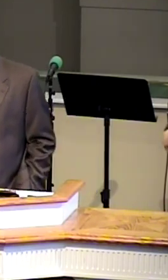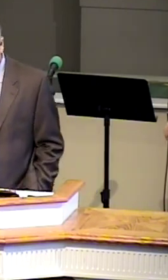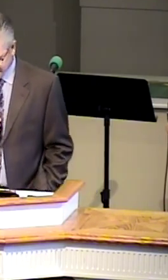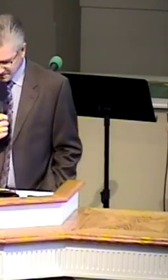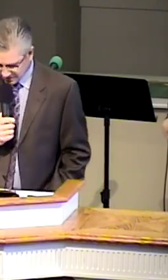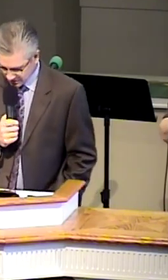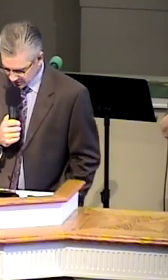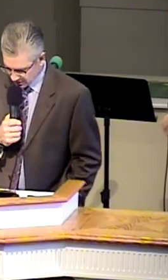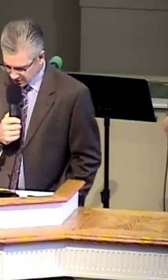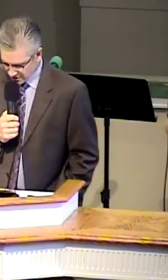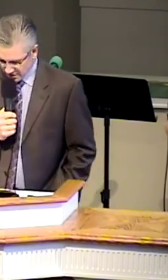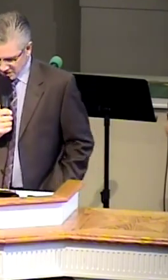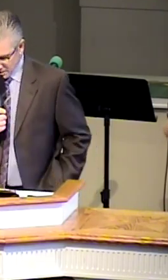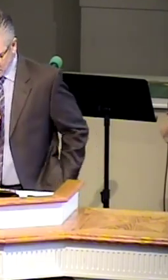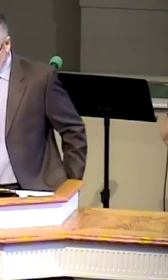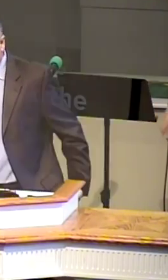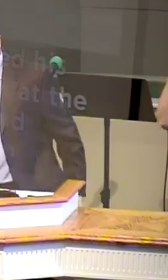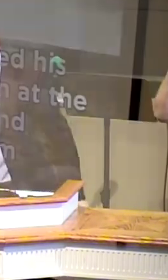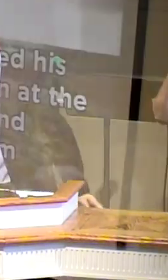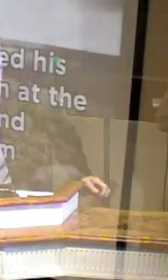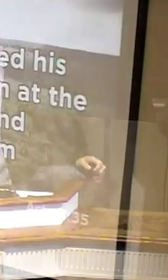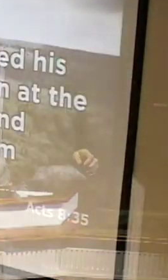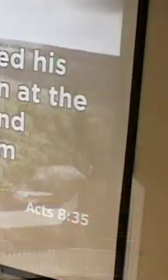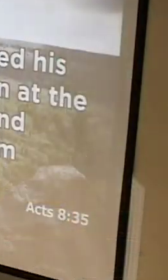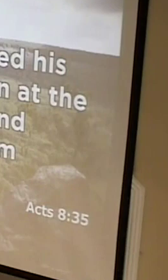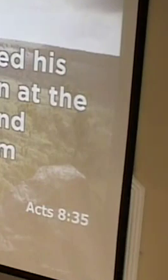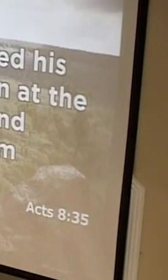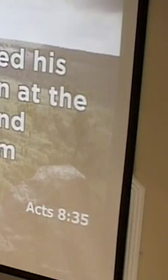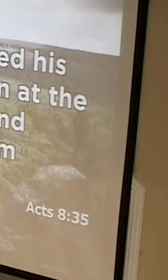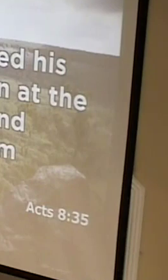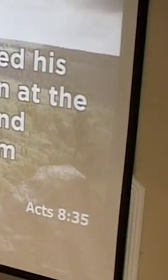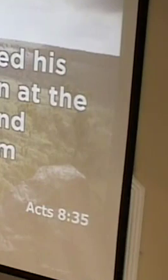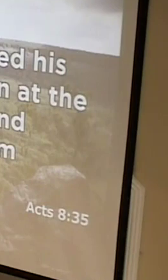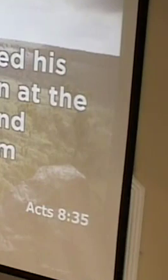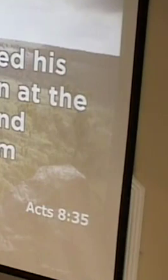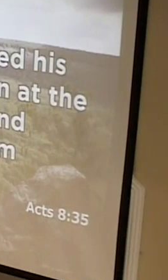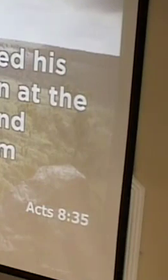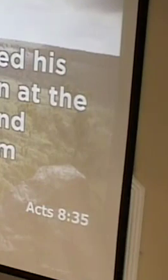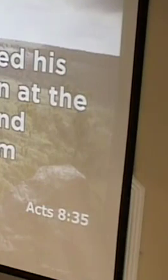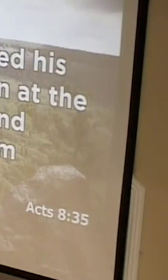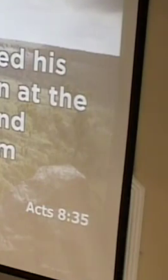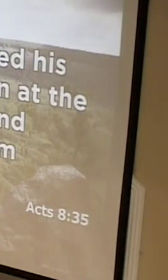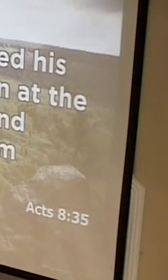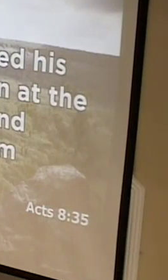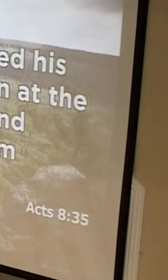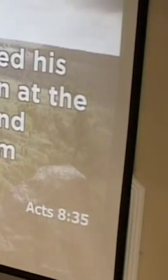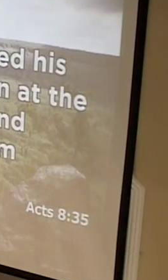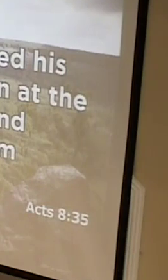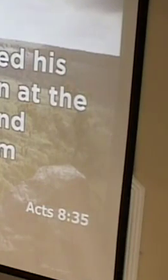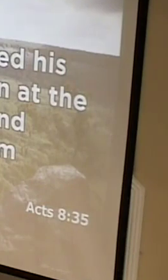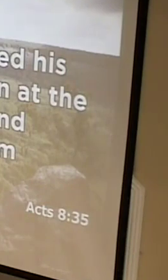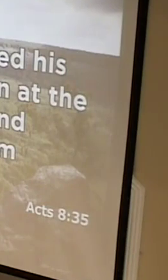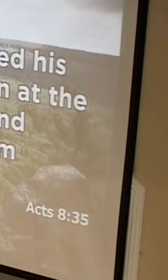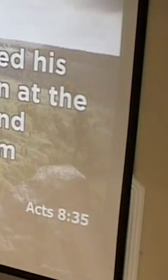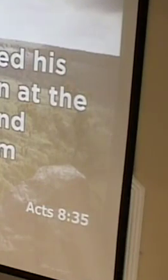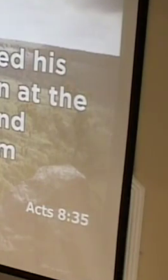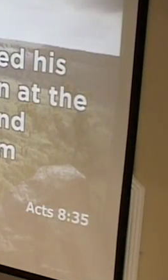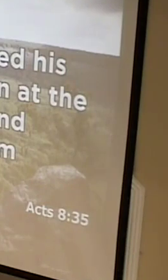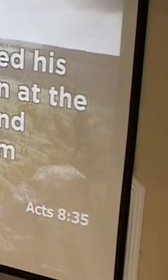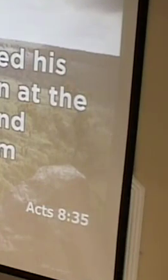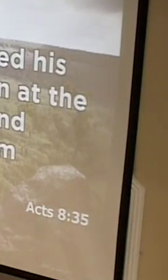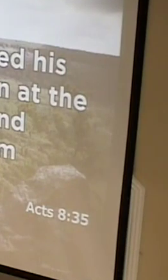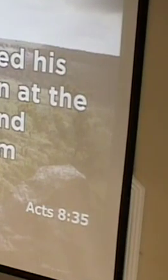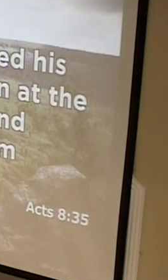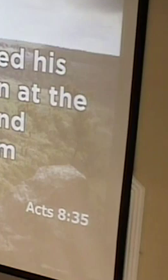35. Then Philip opened his mouth and began at the same scripture and preached